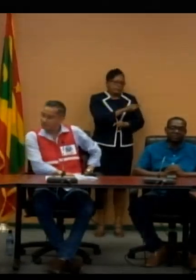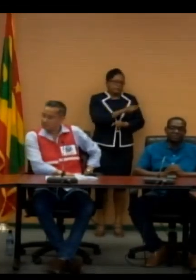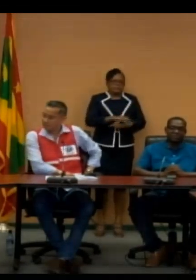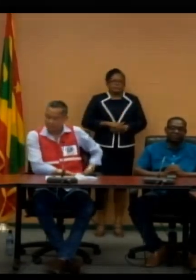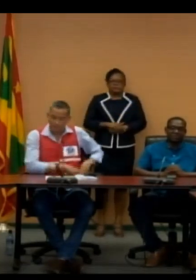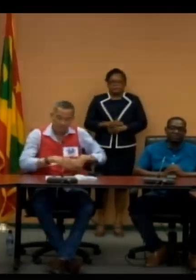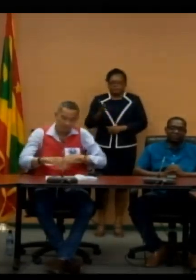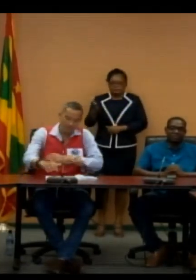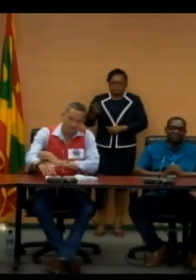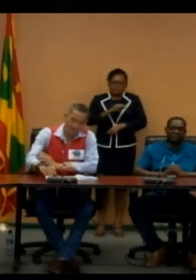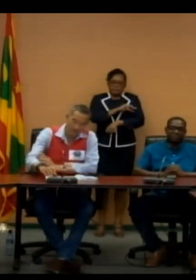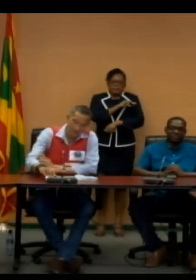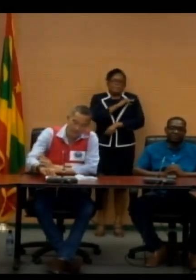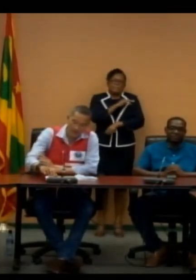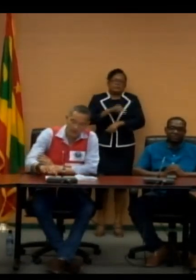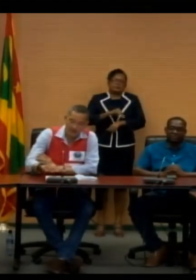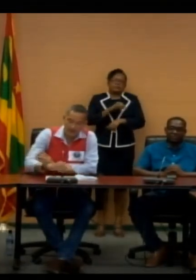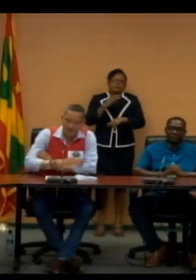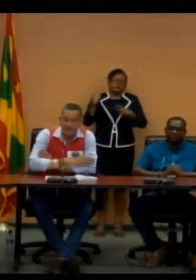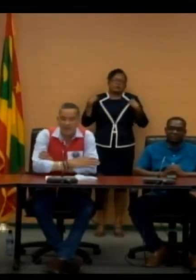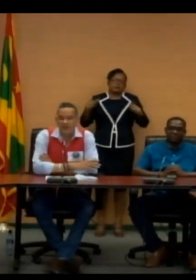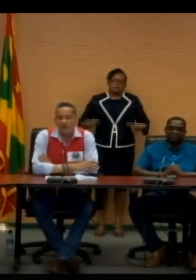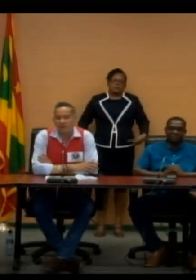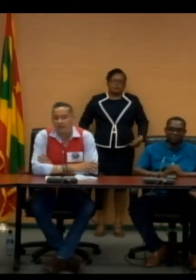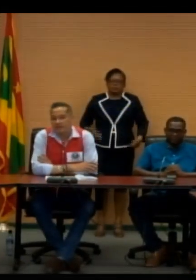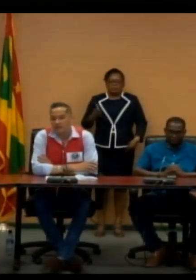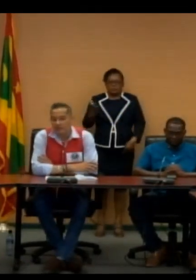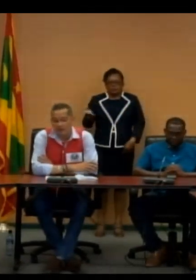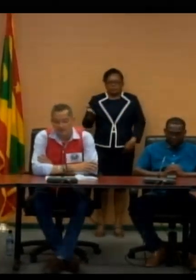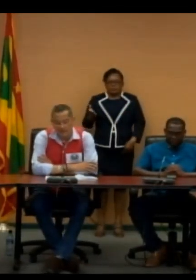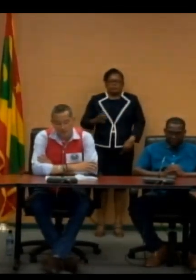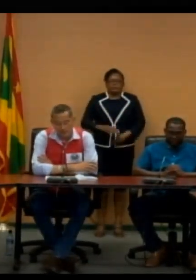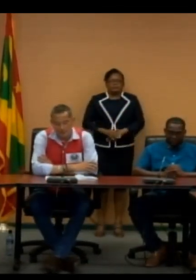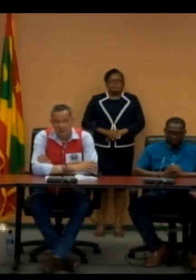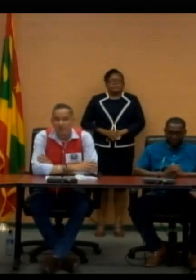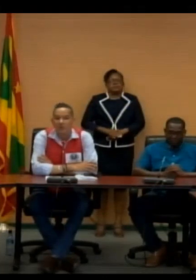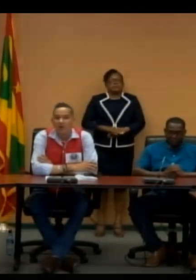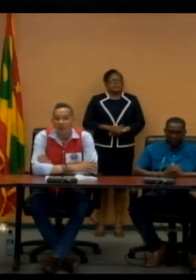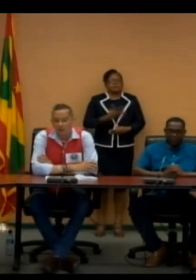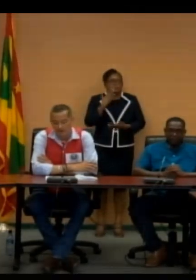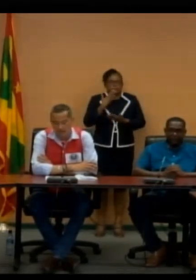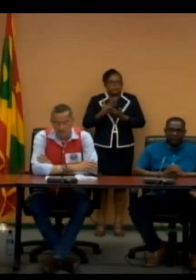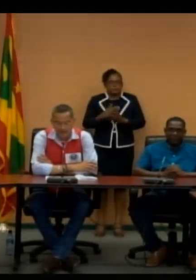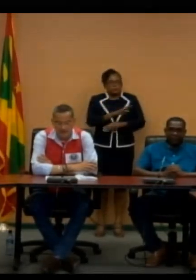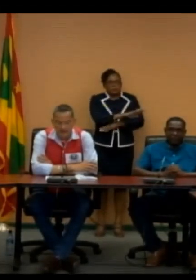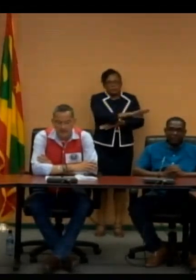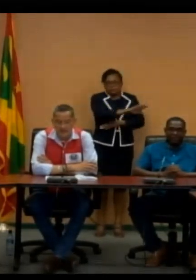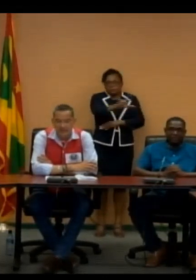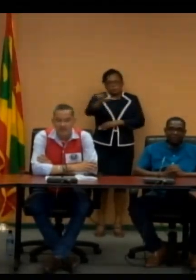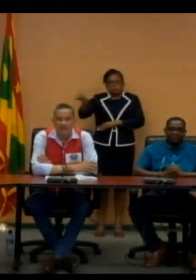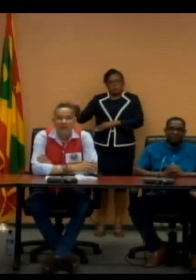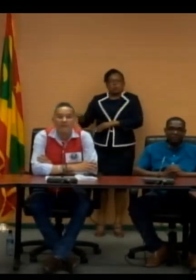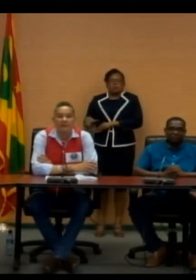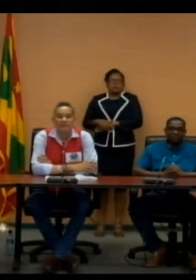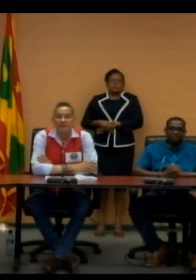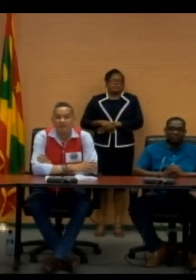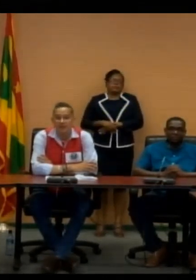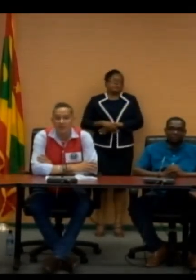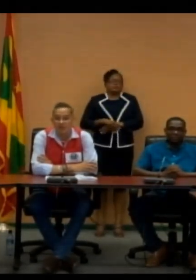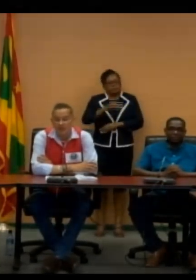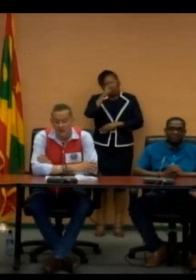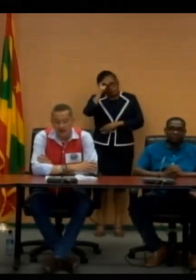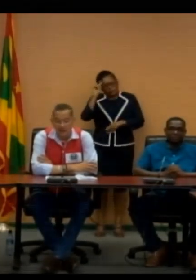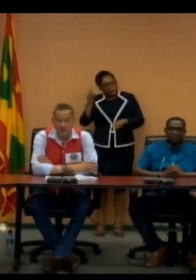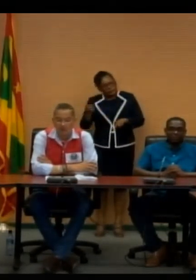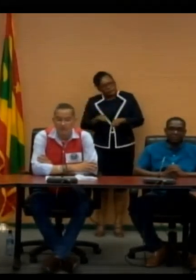to you, Minister for Health. Thank you and good afternoon to you all, brothers and sisters and members of the media